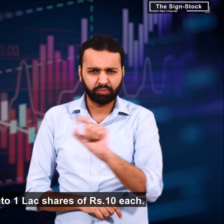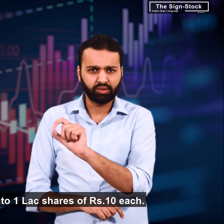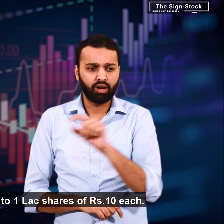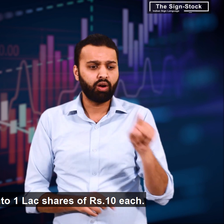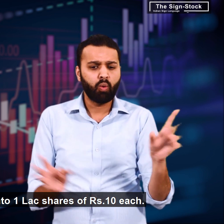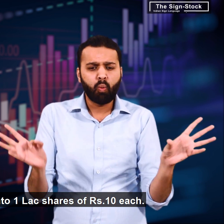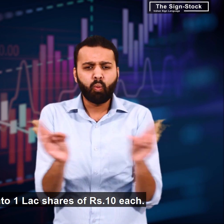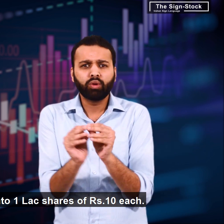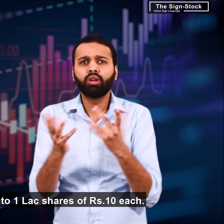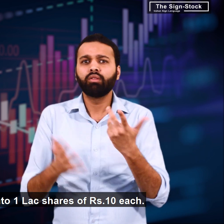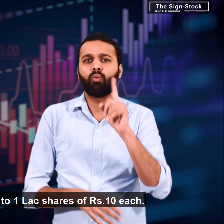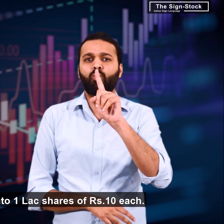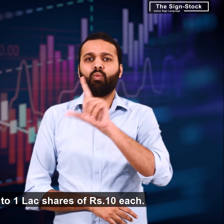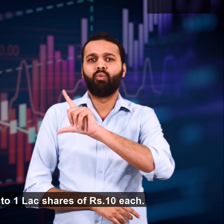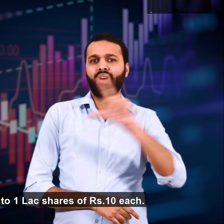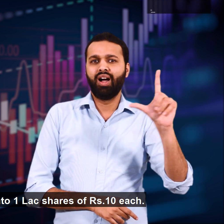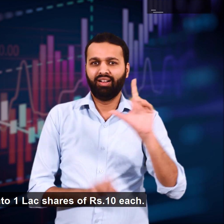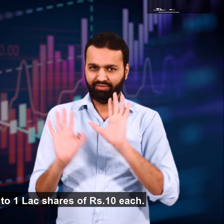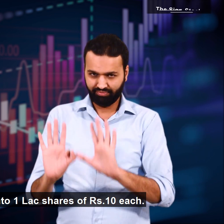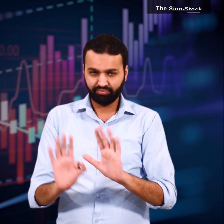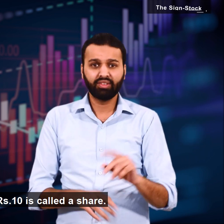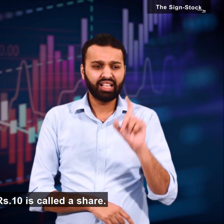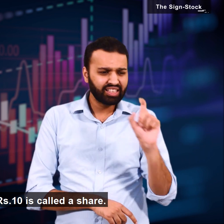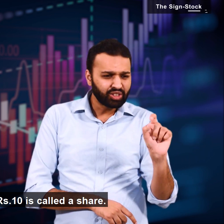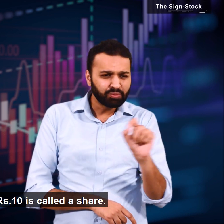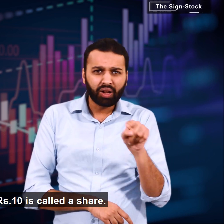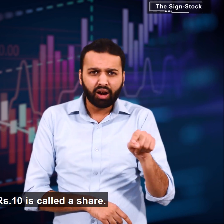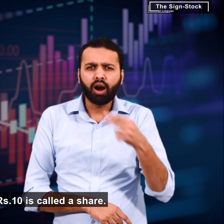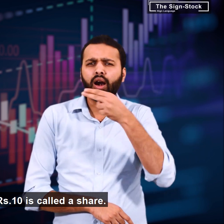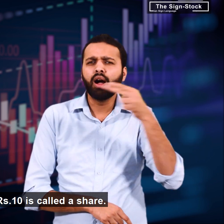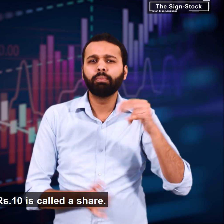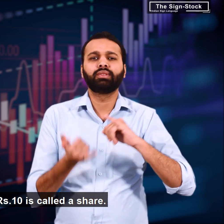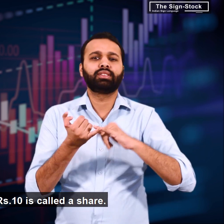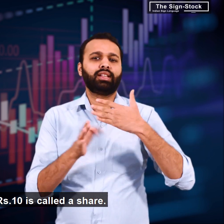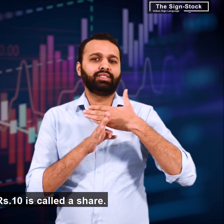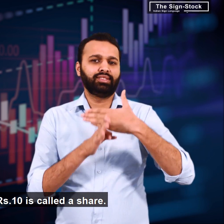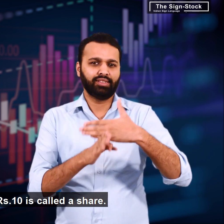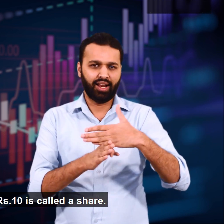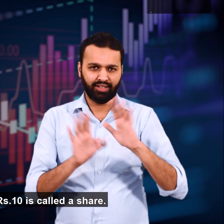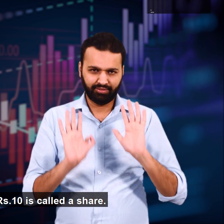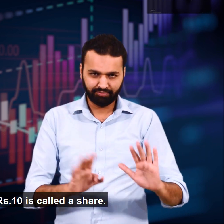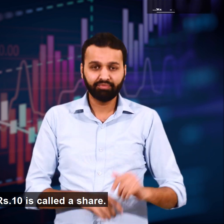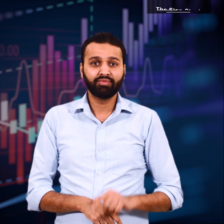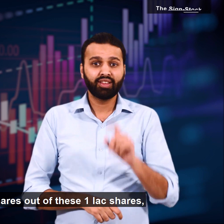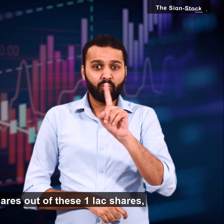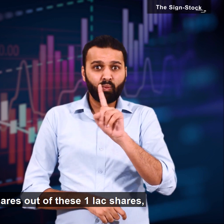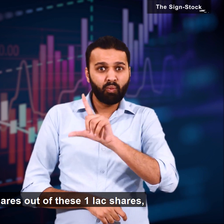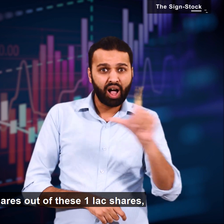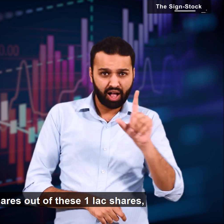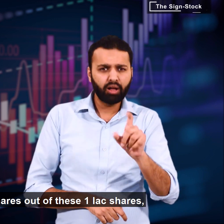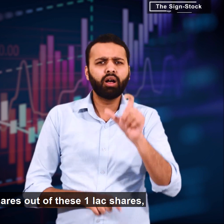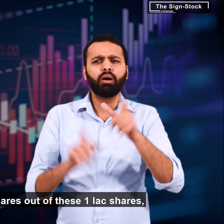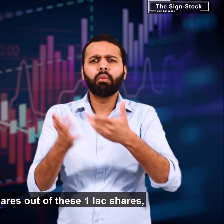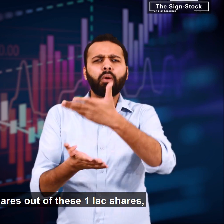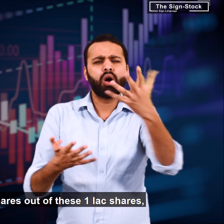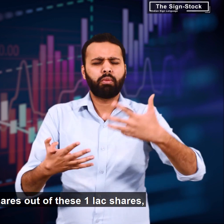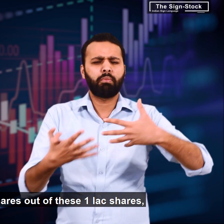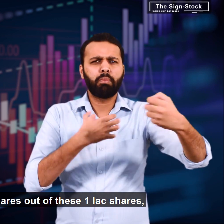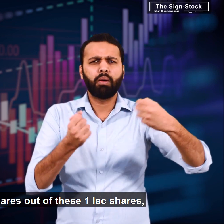of 10 rupees each. So each unit of 10 rupees is called a share. People who purchase